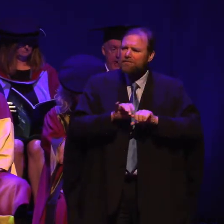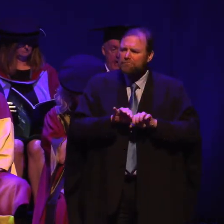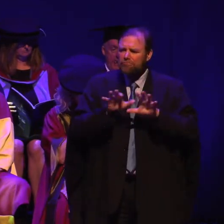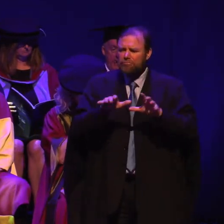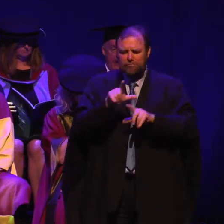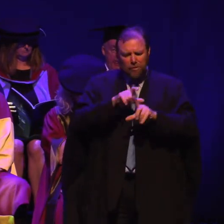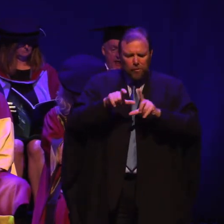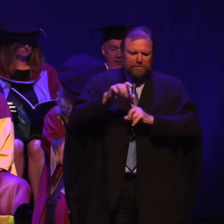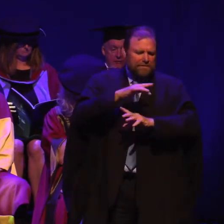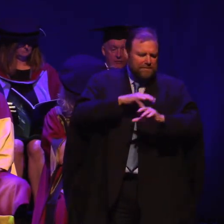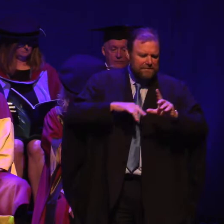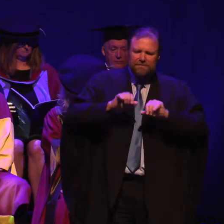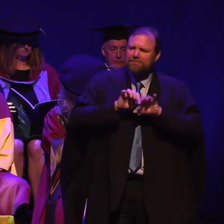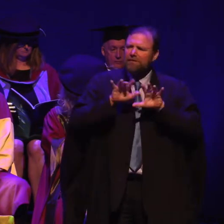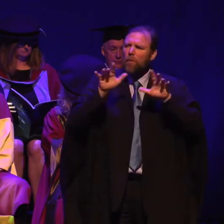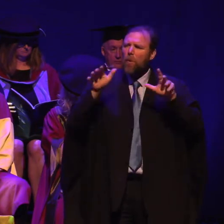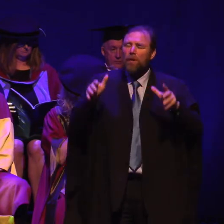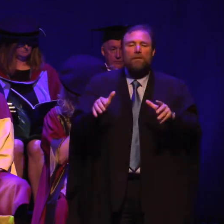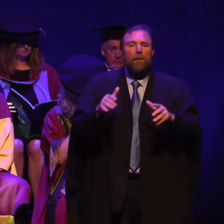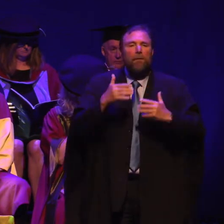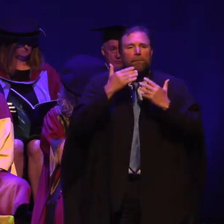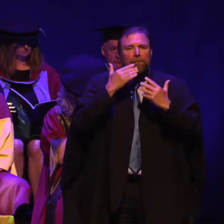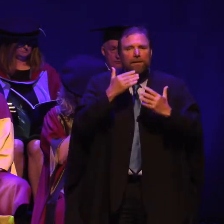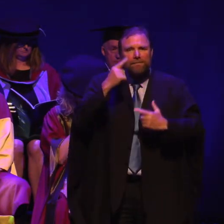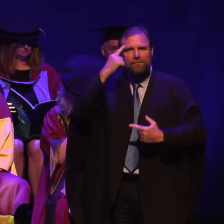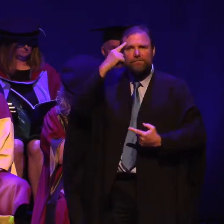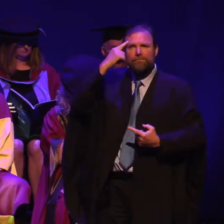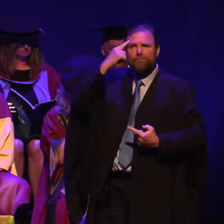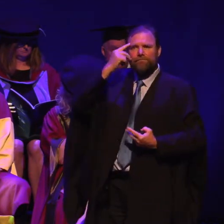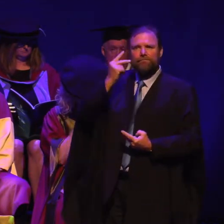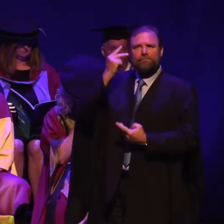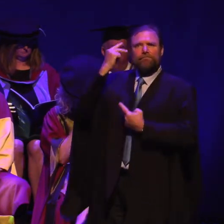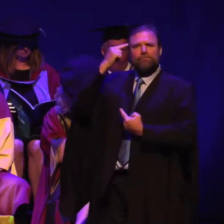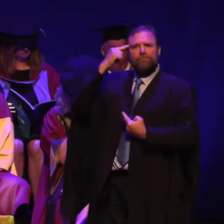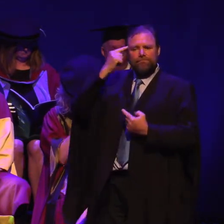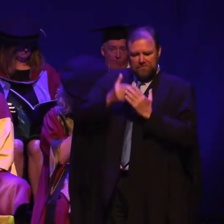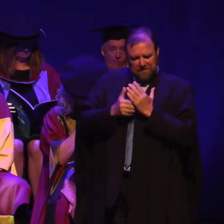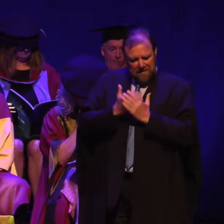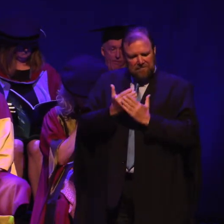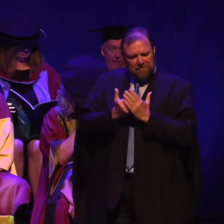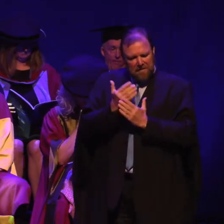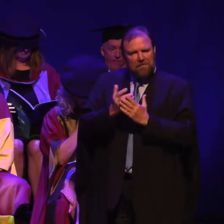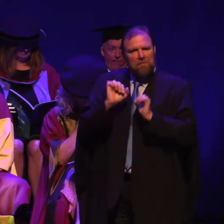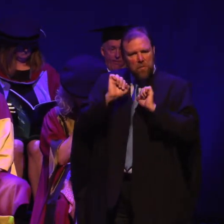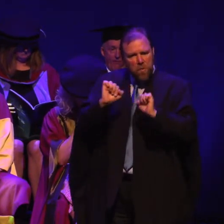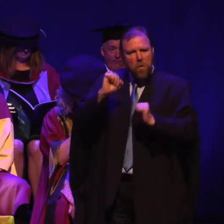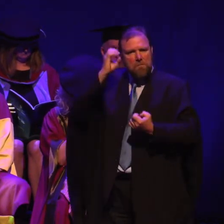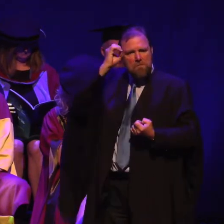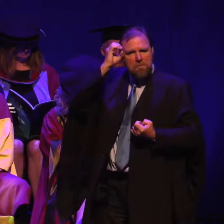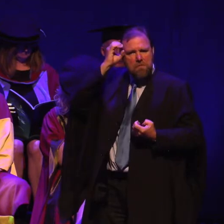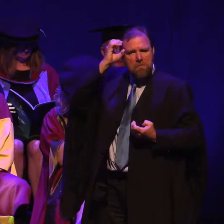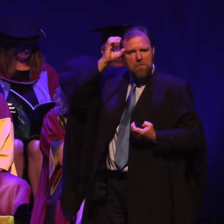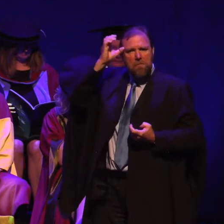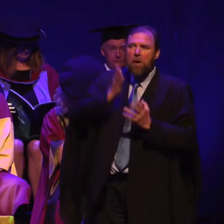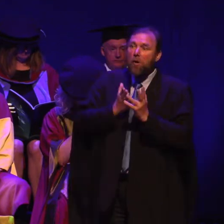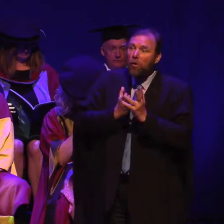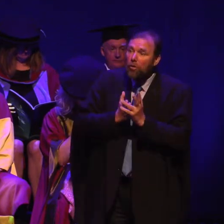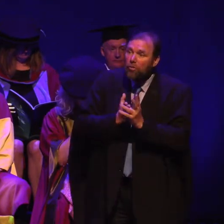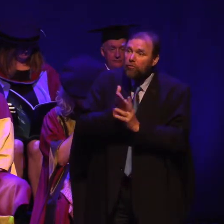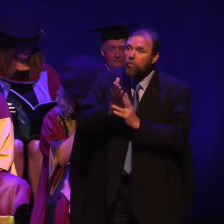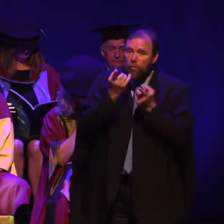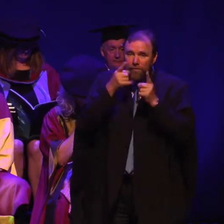globe. Please remember that you developed your extensive knowledge and skills during a global